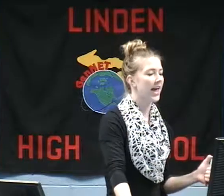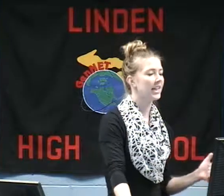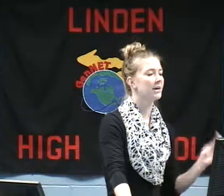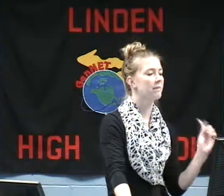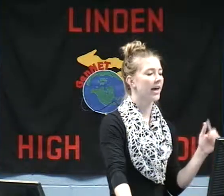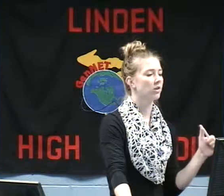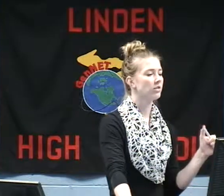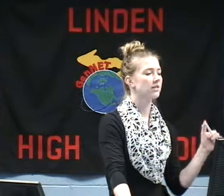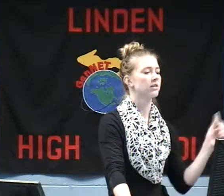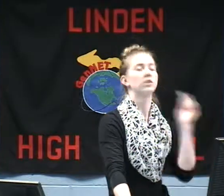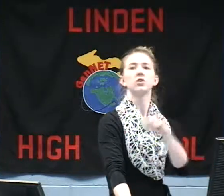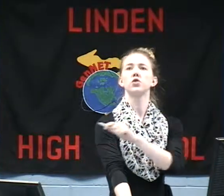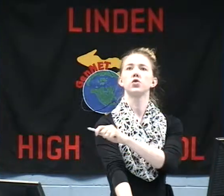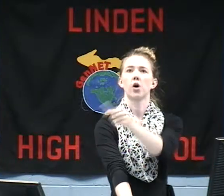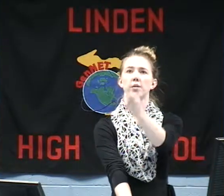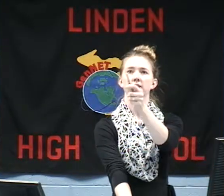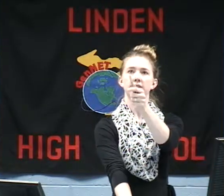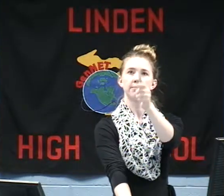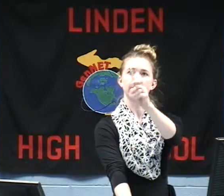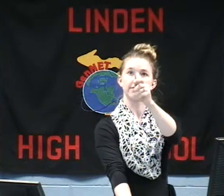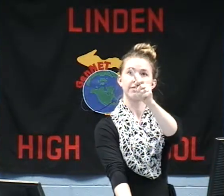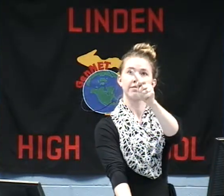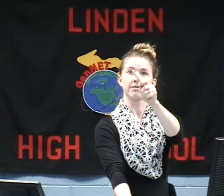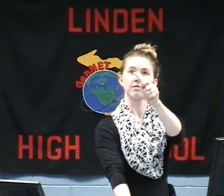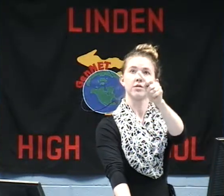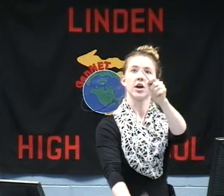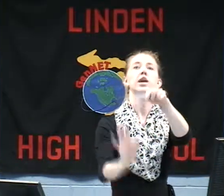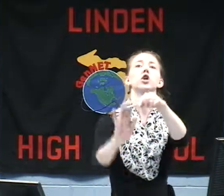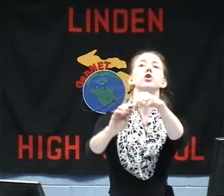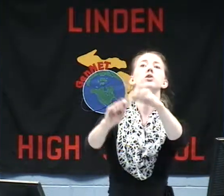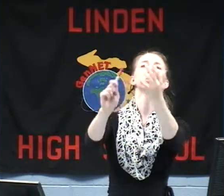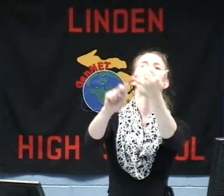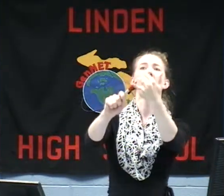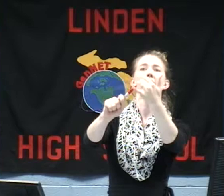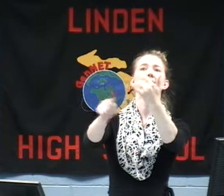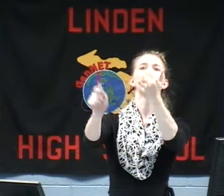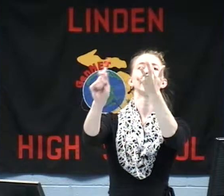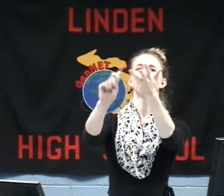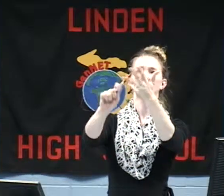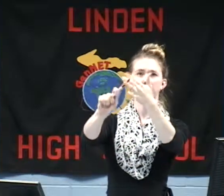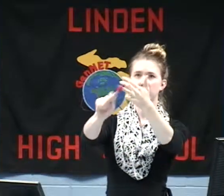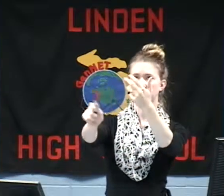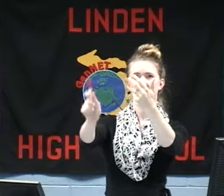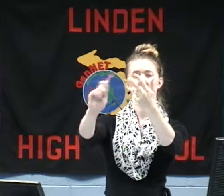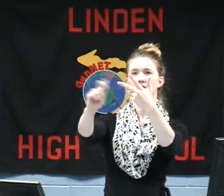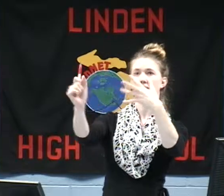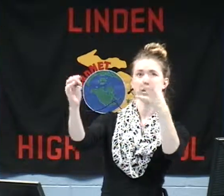Haley and Miles, doorbells. Include the cost and installation and stuff like that